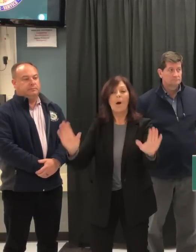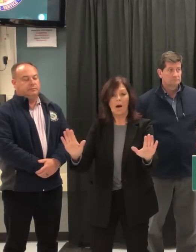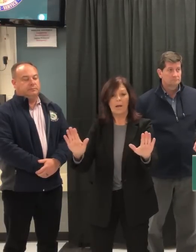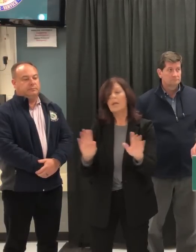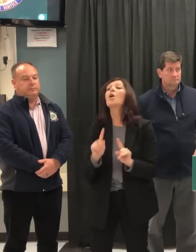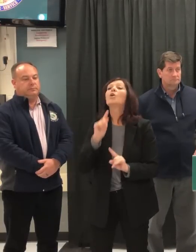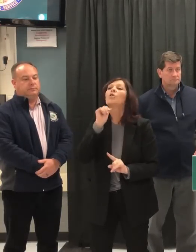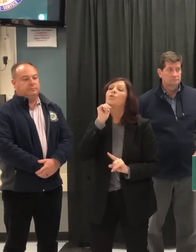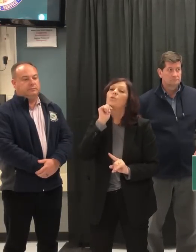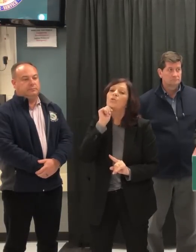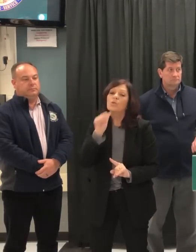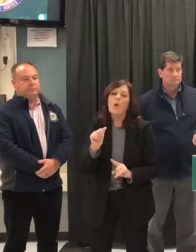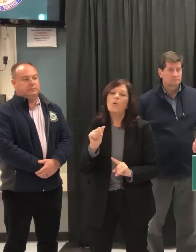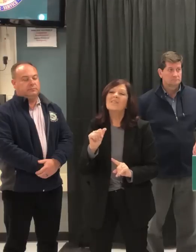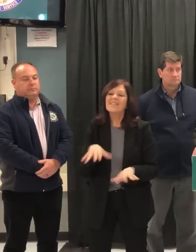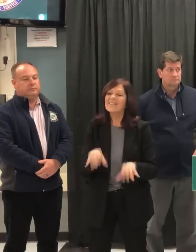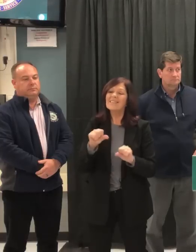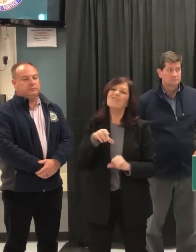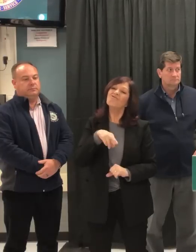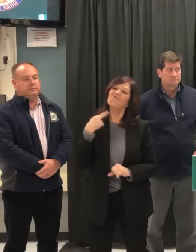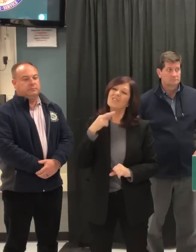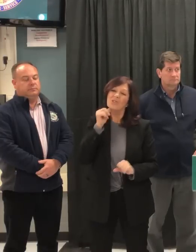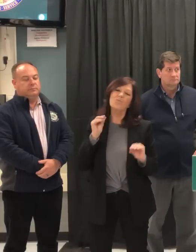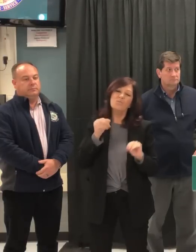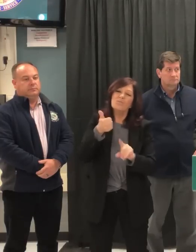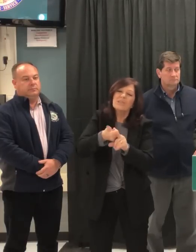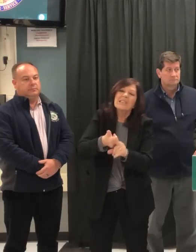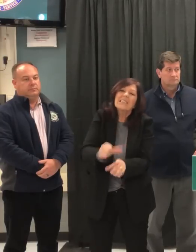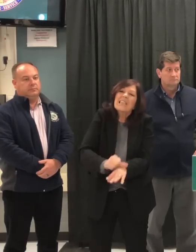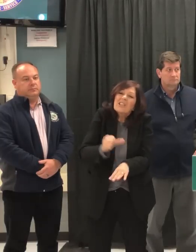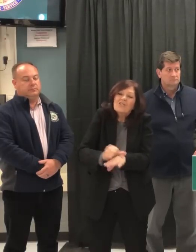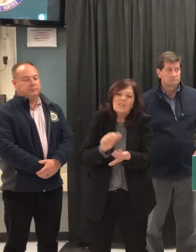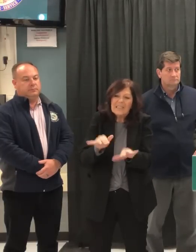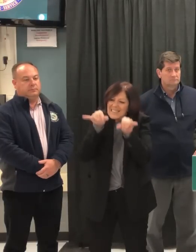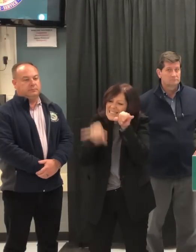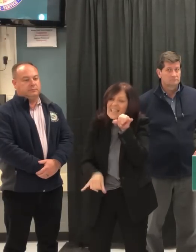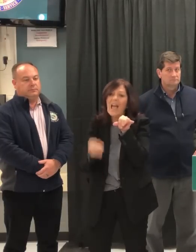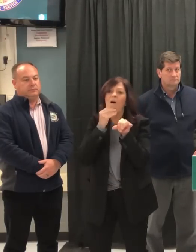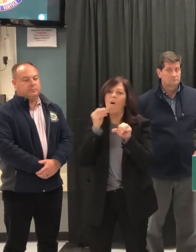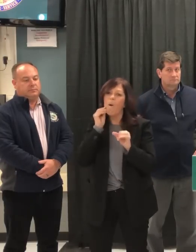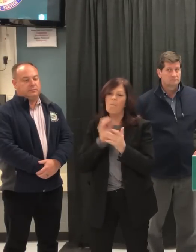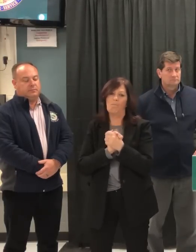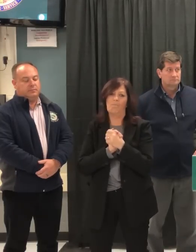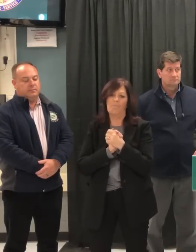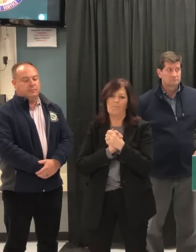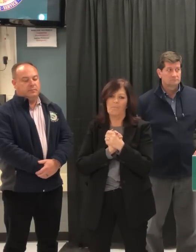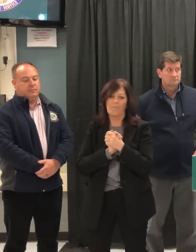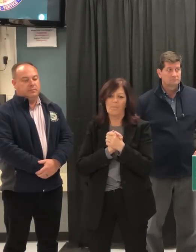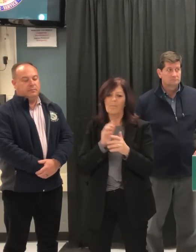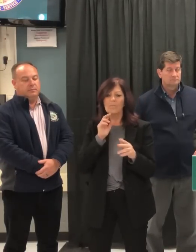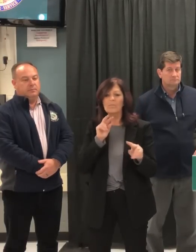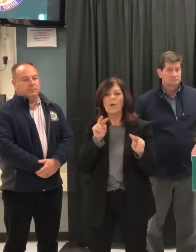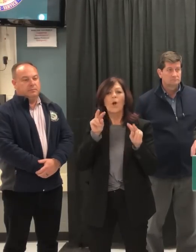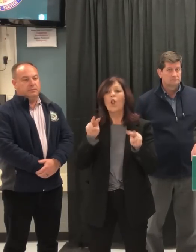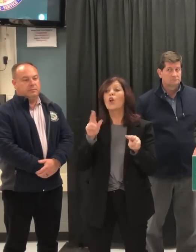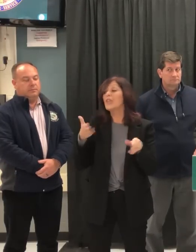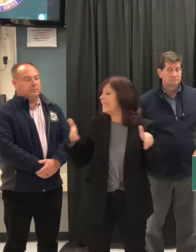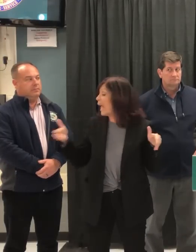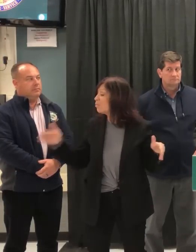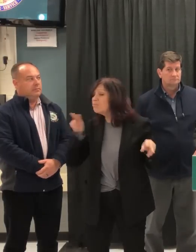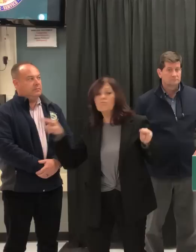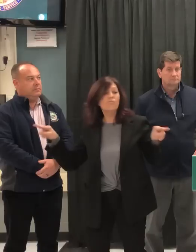first responders in danger. Don't put yourself in danger. Stay home and look after your neighbors. Check